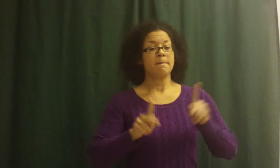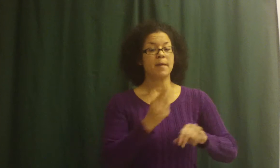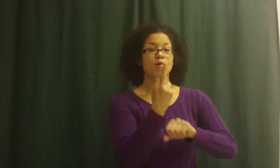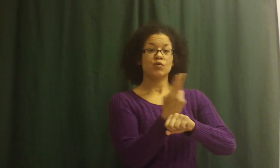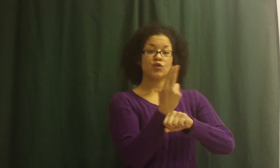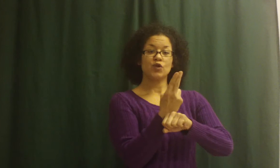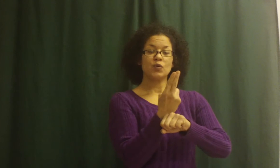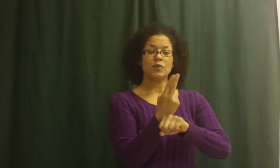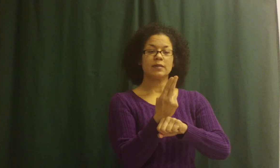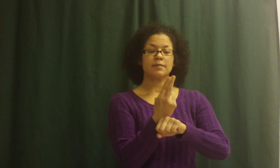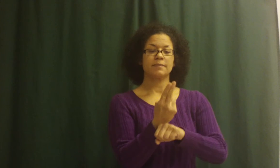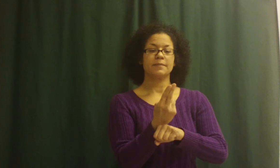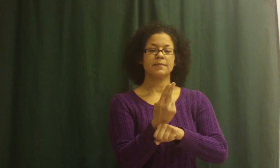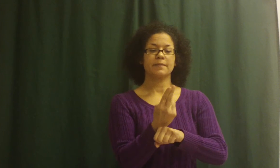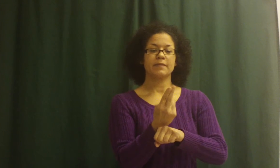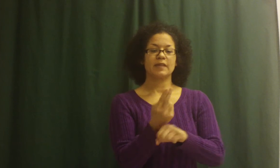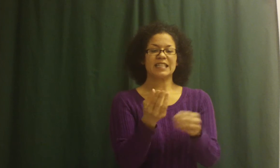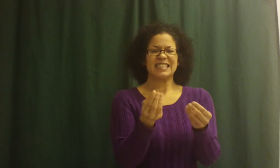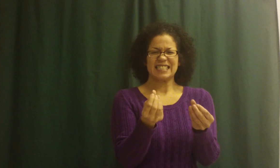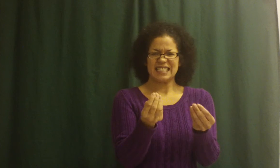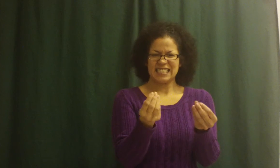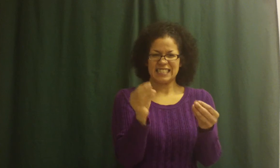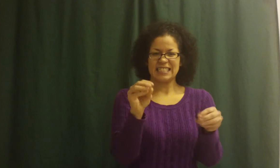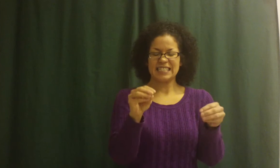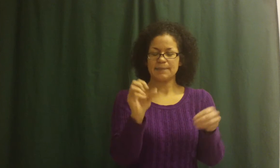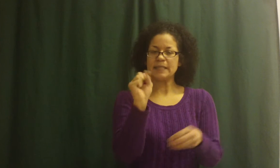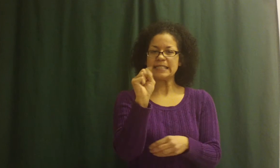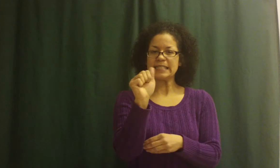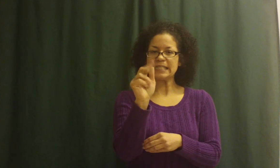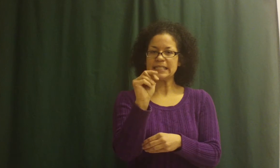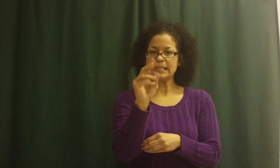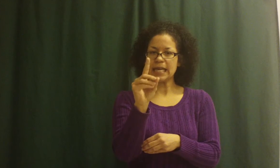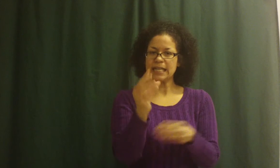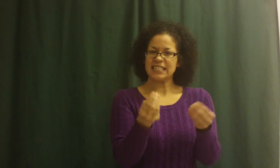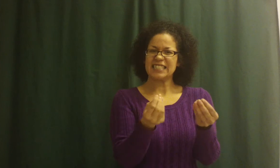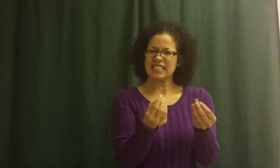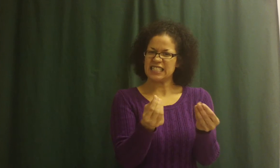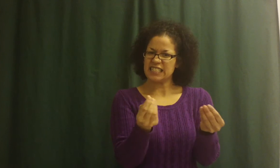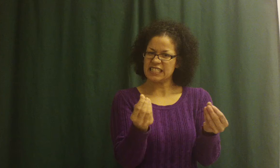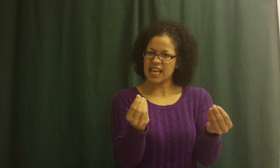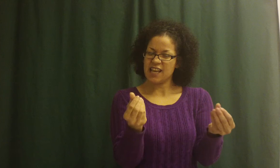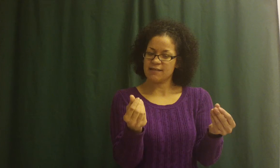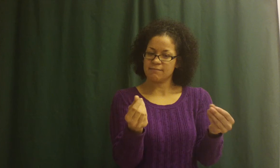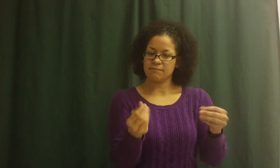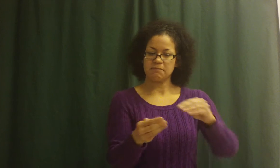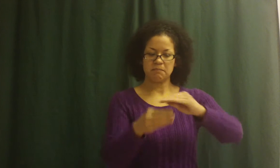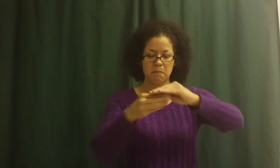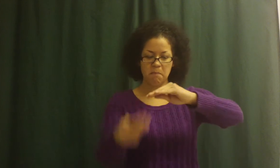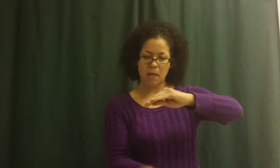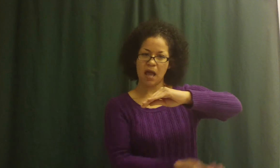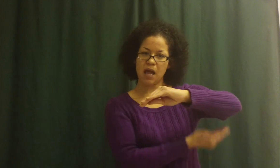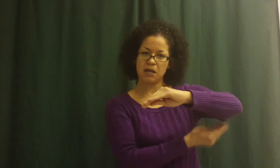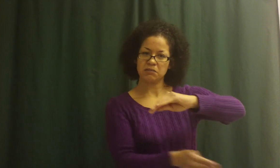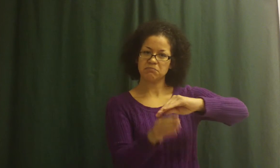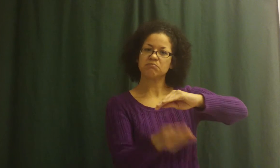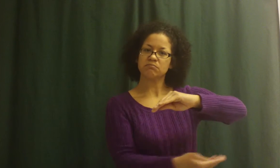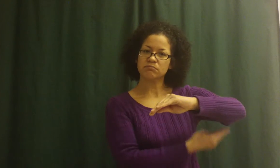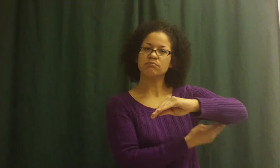of their car in the winter. So if they get stuck, the weight will help with traction. And it can also be